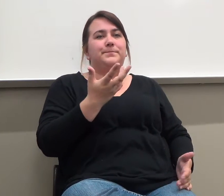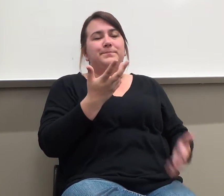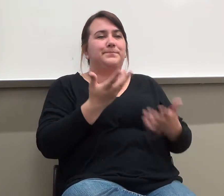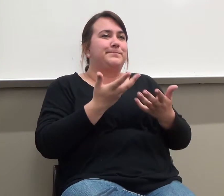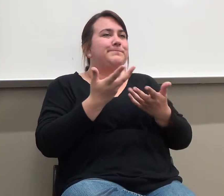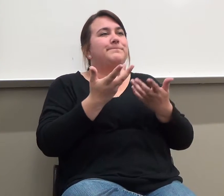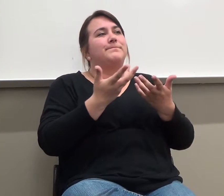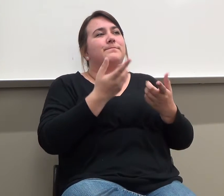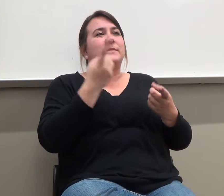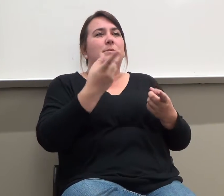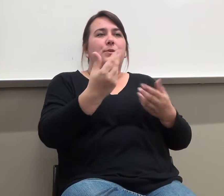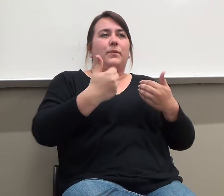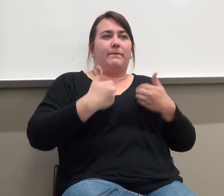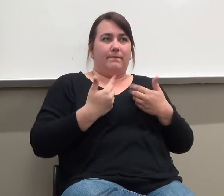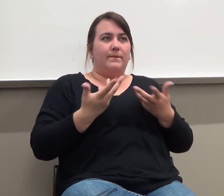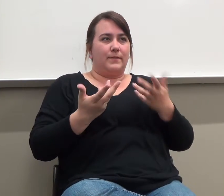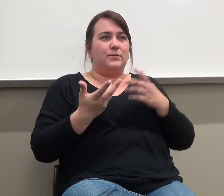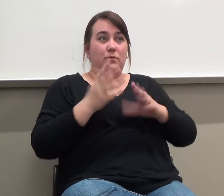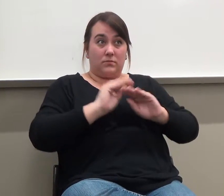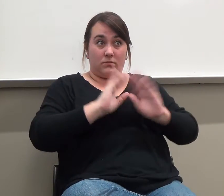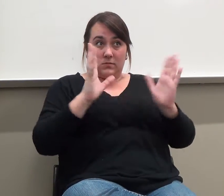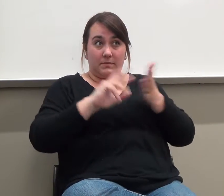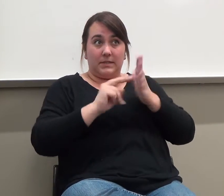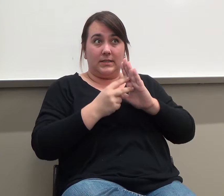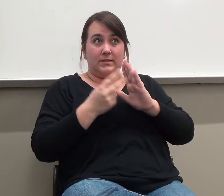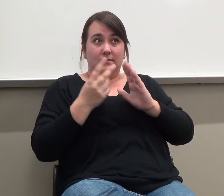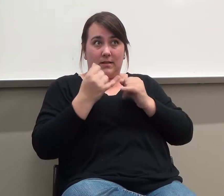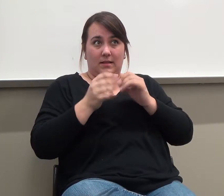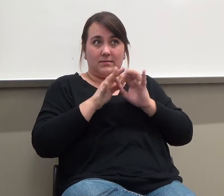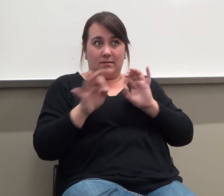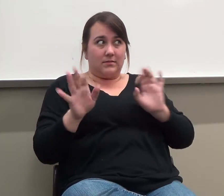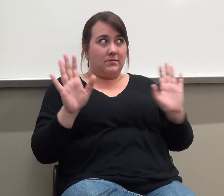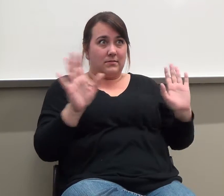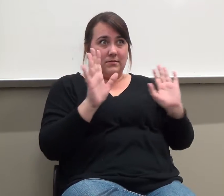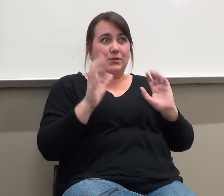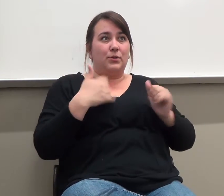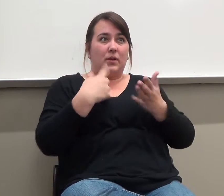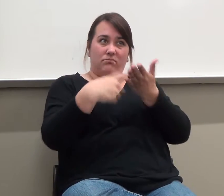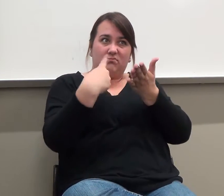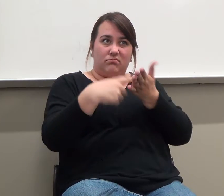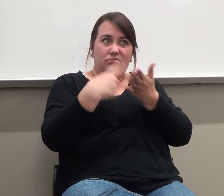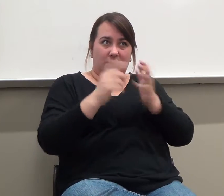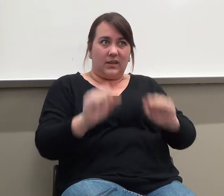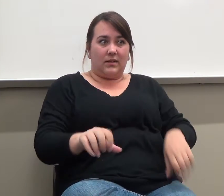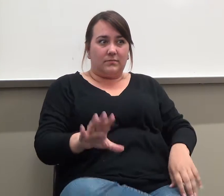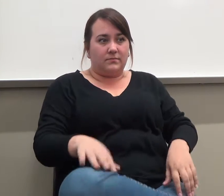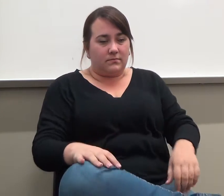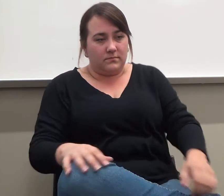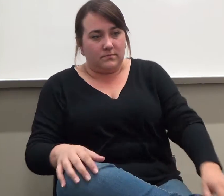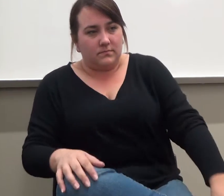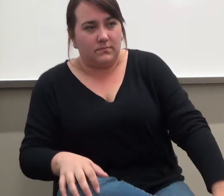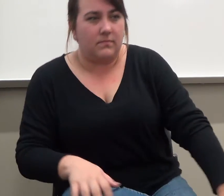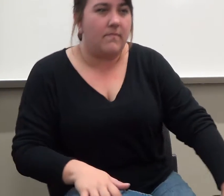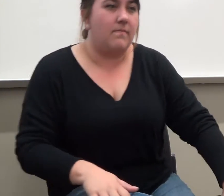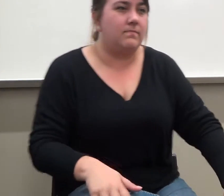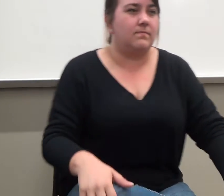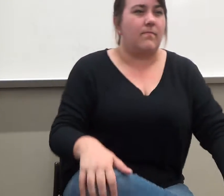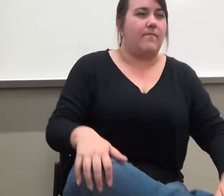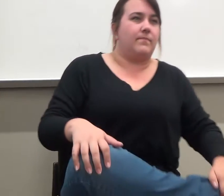So everybody's clear on what that means so that you can get in there and write about it.